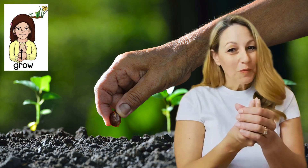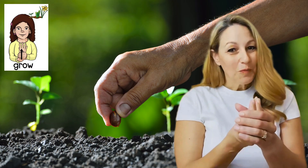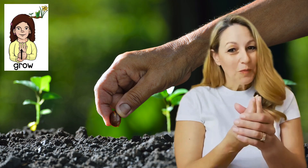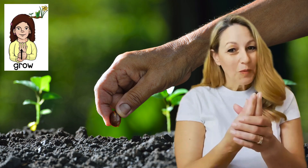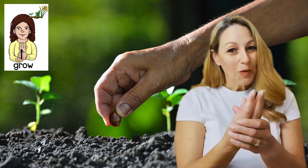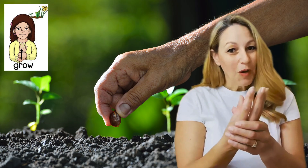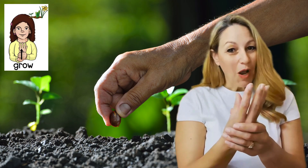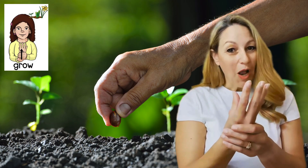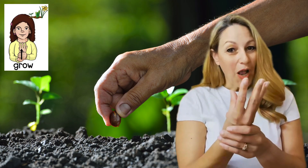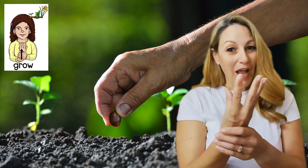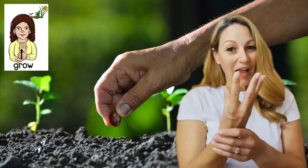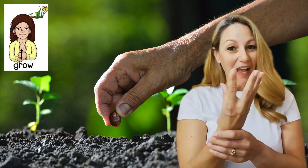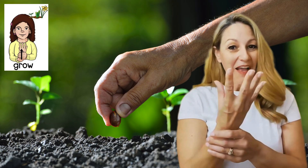Grow.